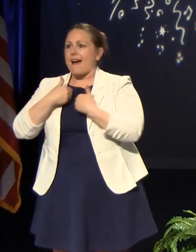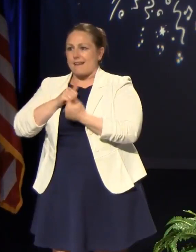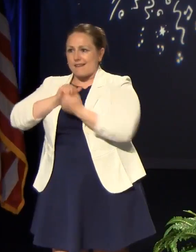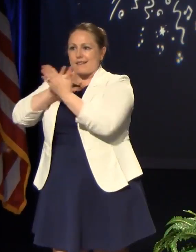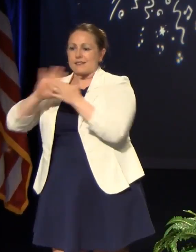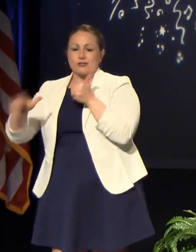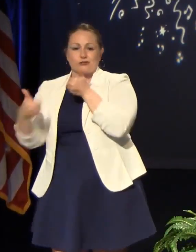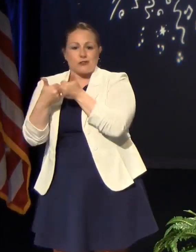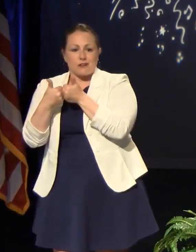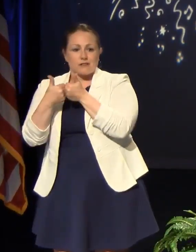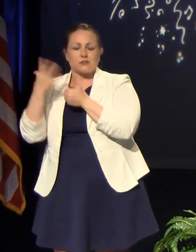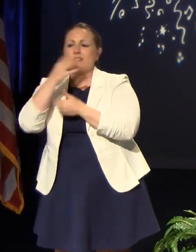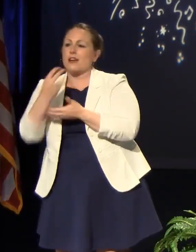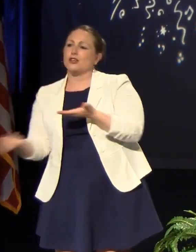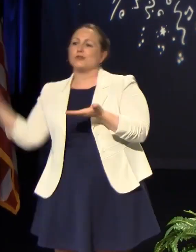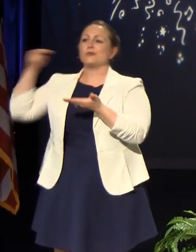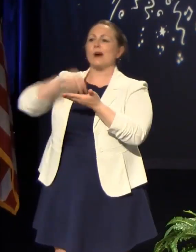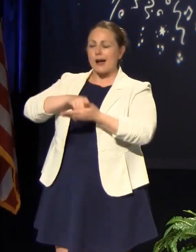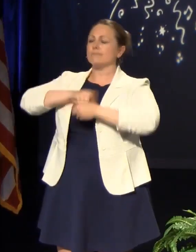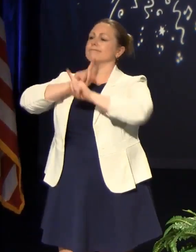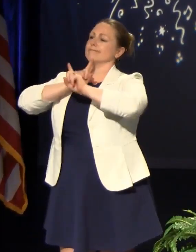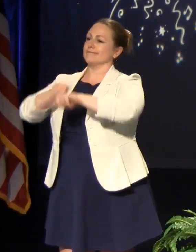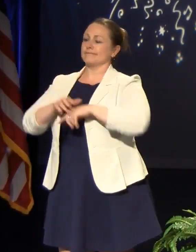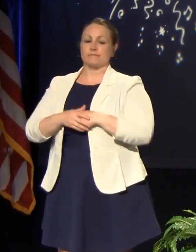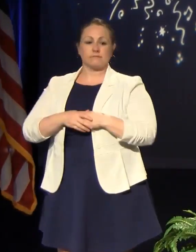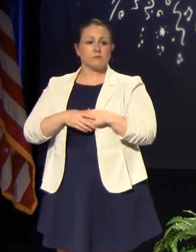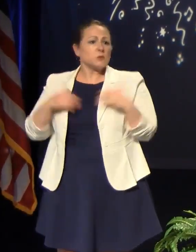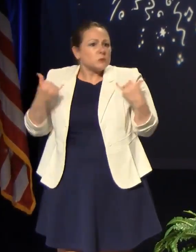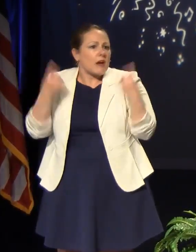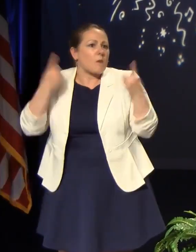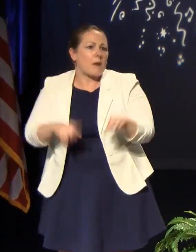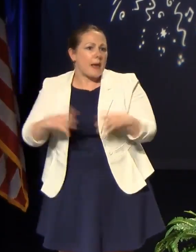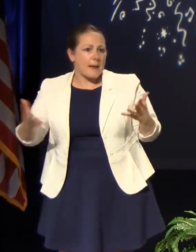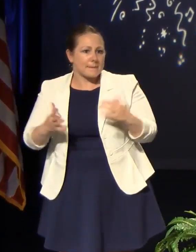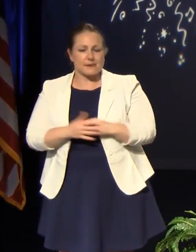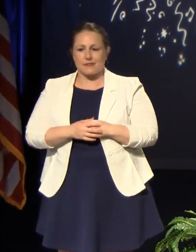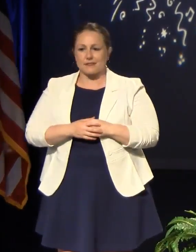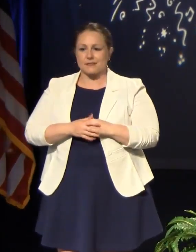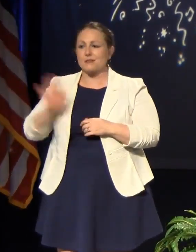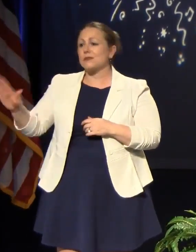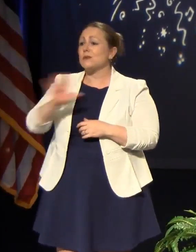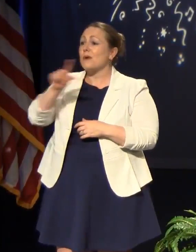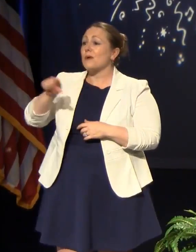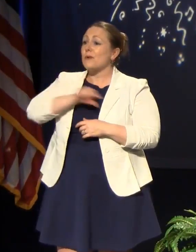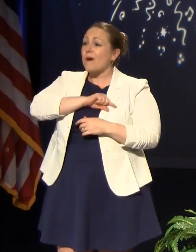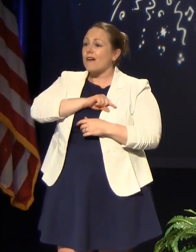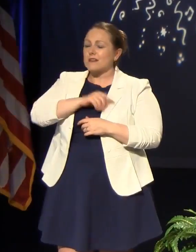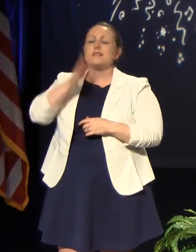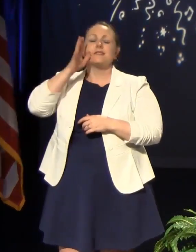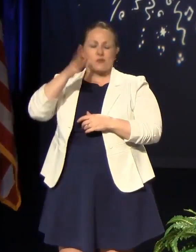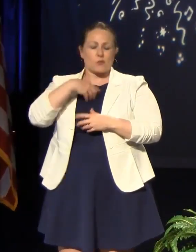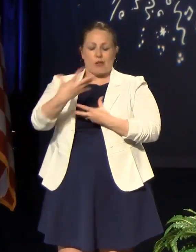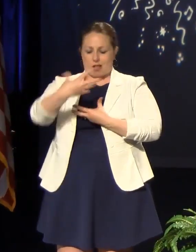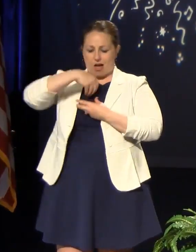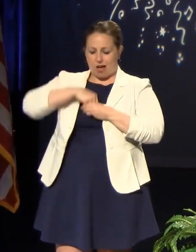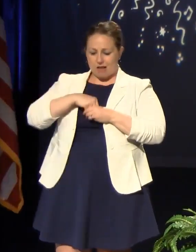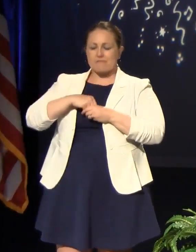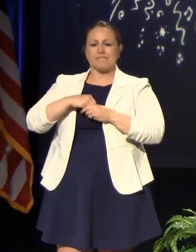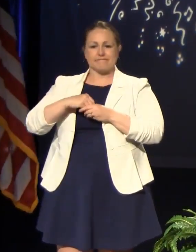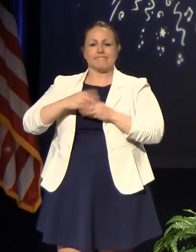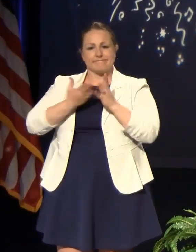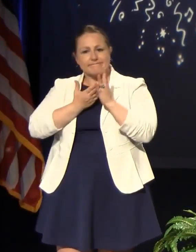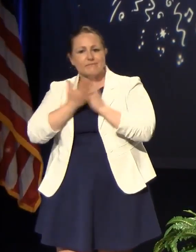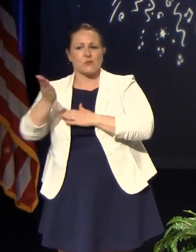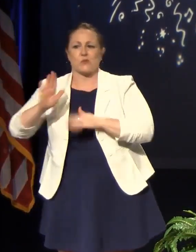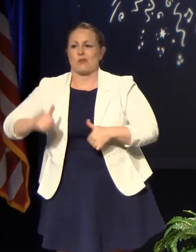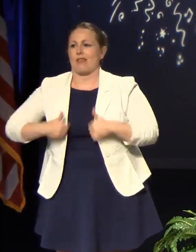now? Well, I believe the qualities that you have exhibited as a class will carry you through your lives after graduation.